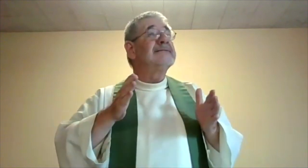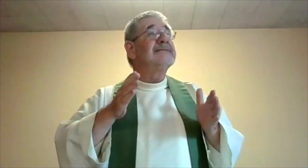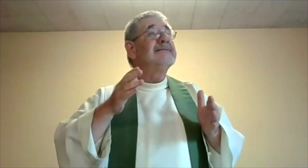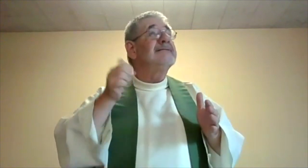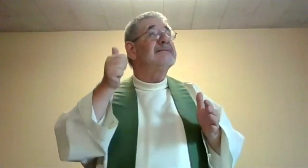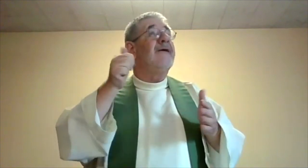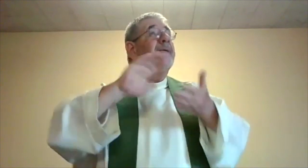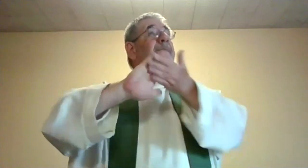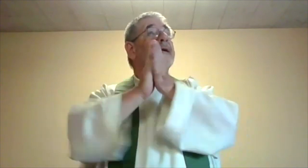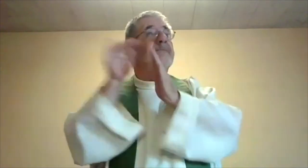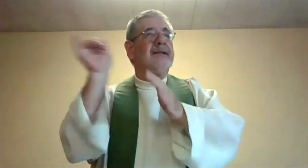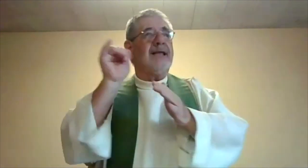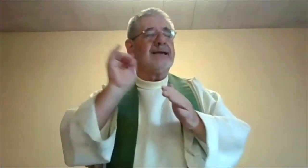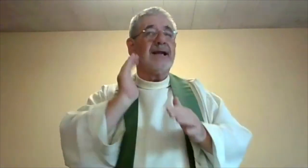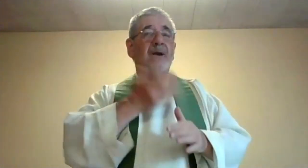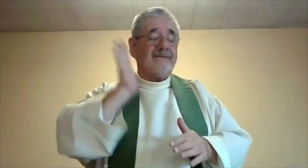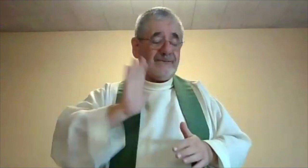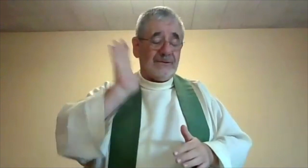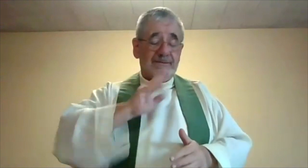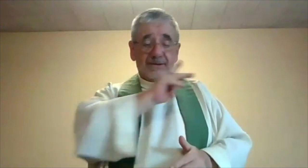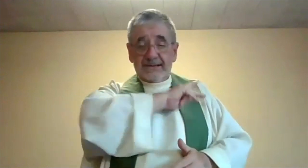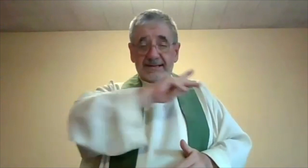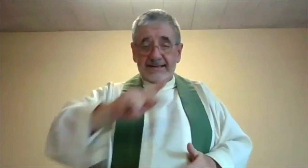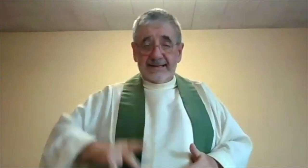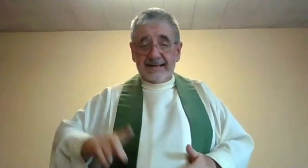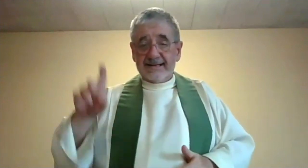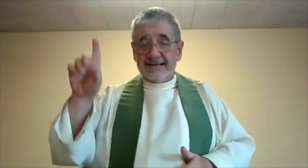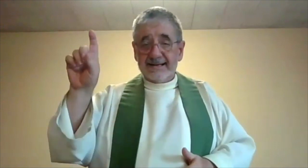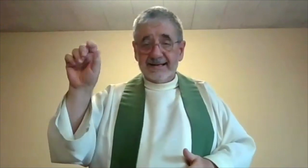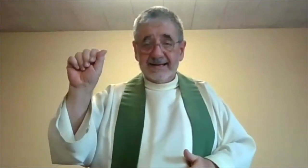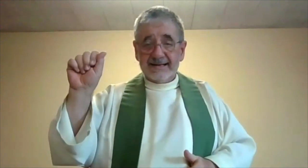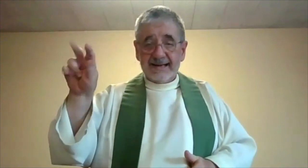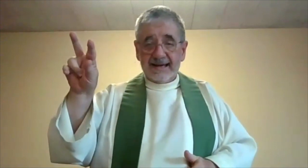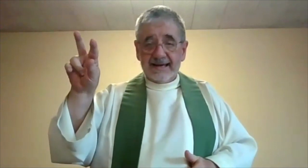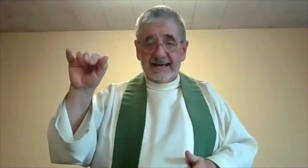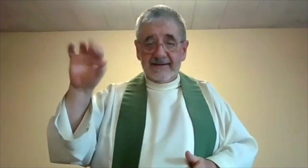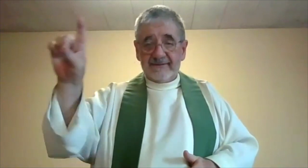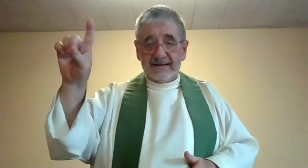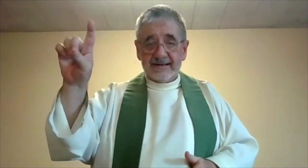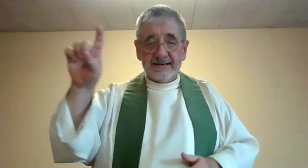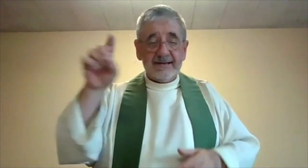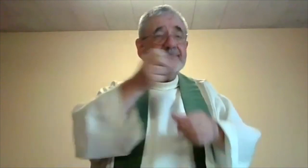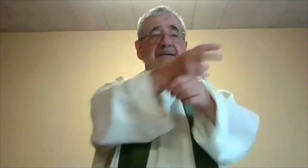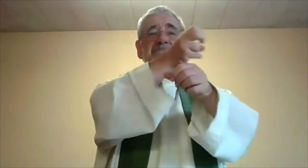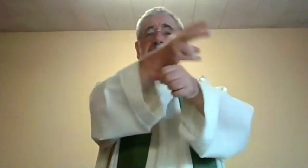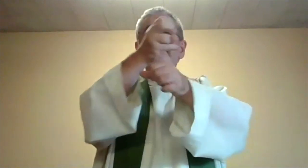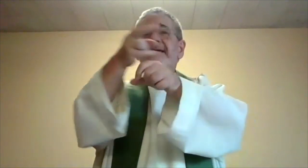longing for Christ to become like their former king, David,